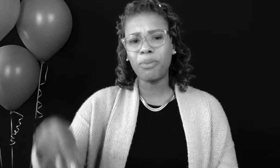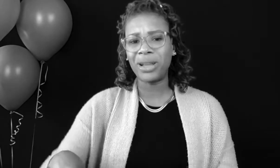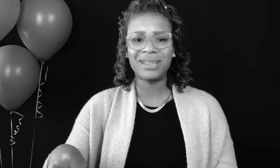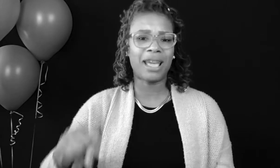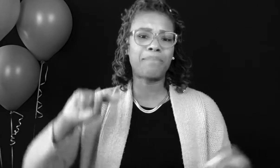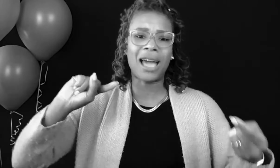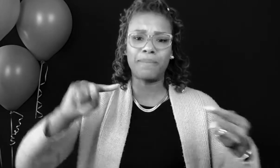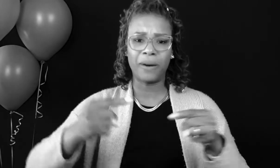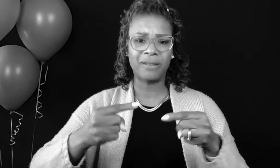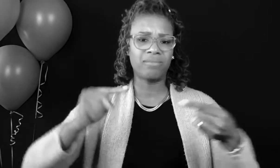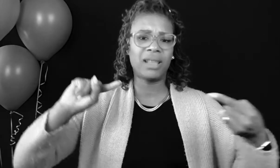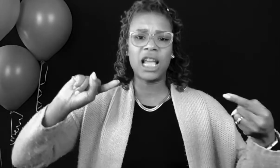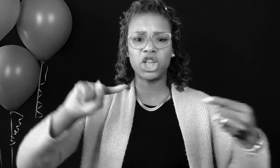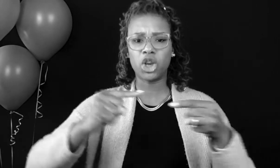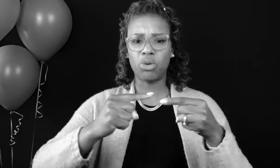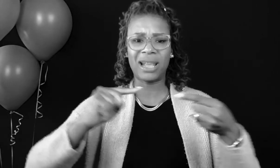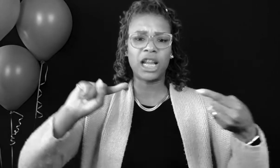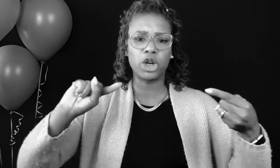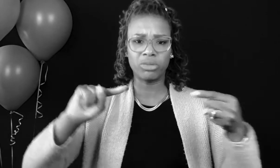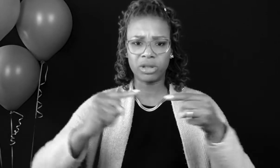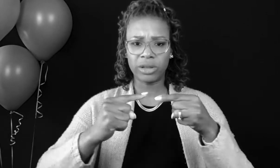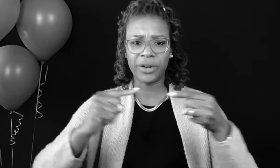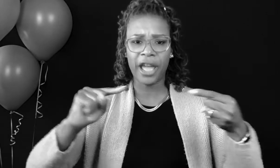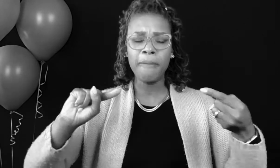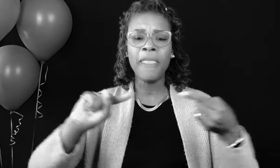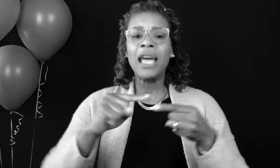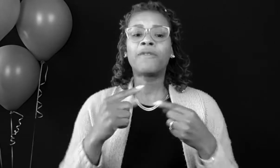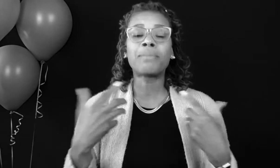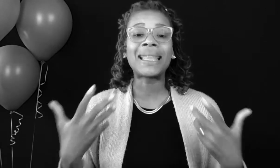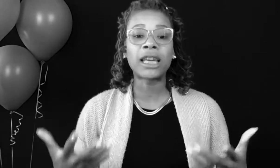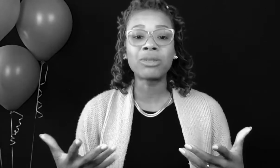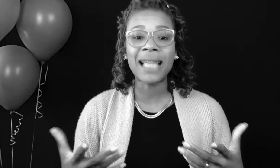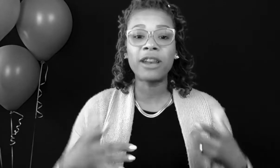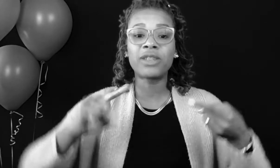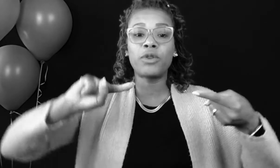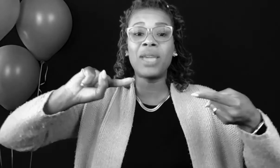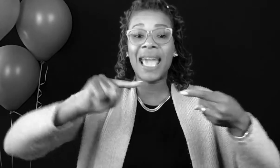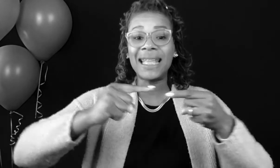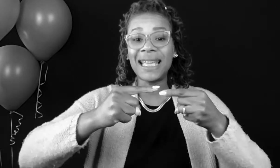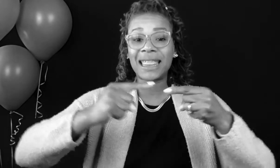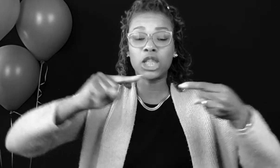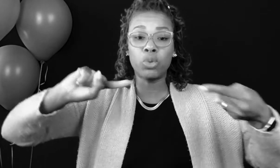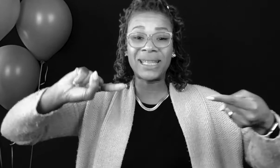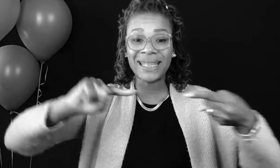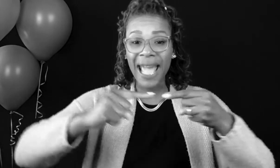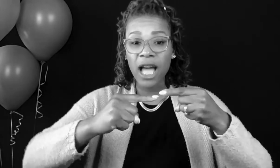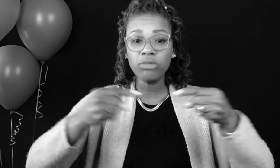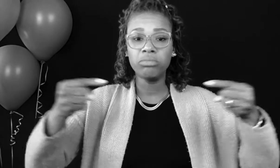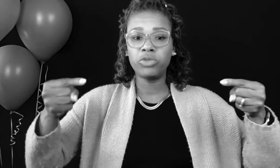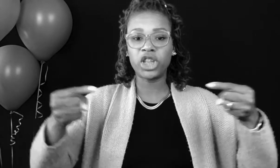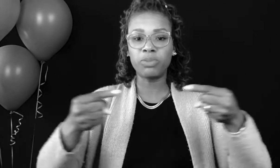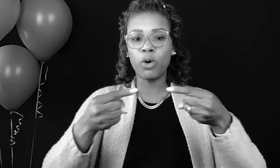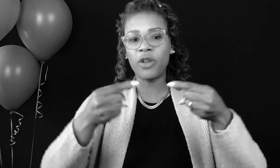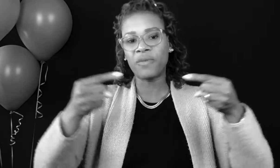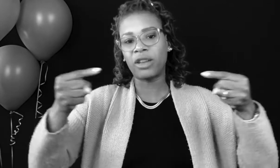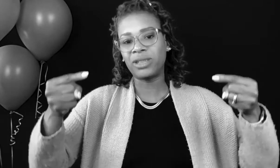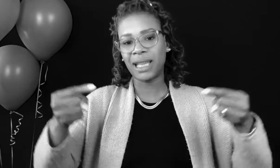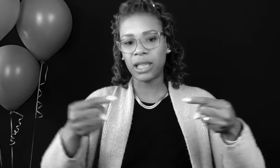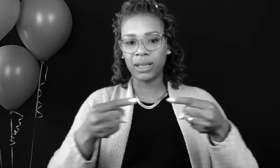to that body part and show that it hurts. Okay? For my little signers, if you can't get the twist down, just move your fingers together like